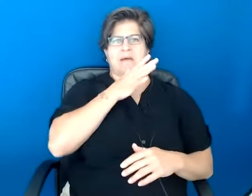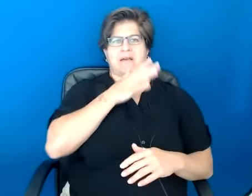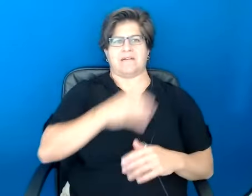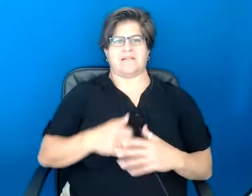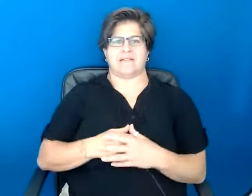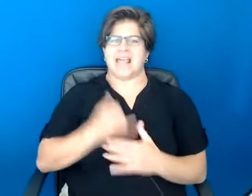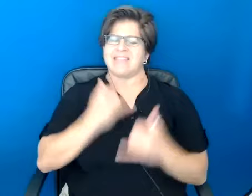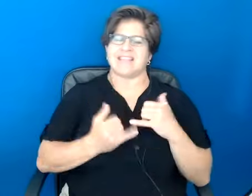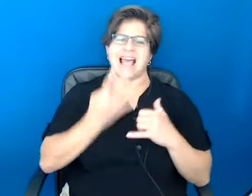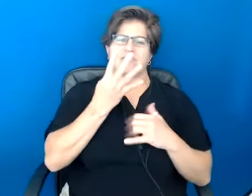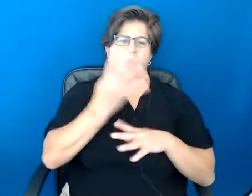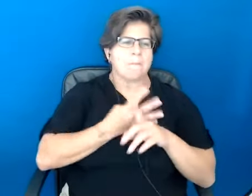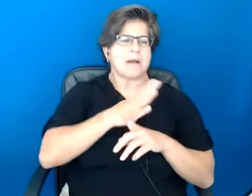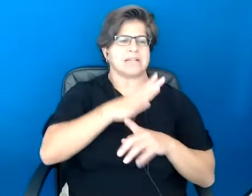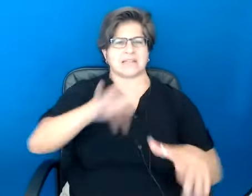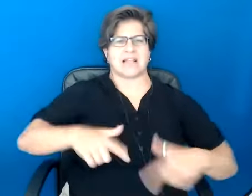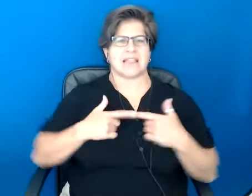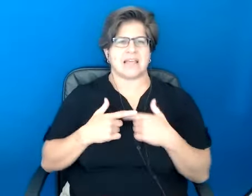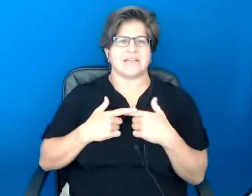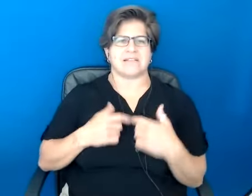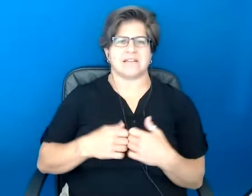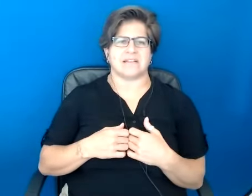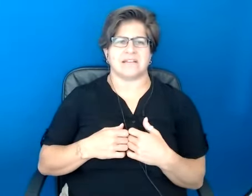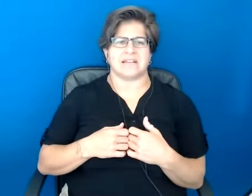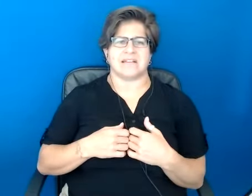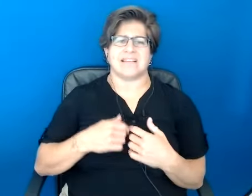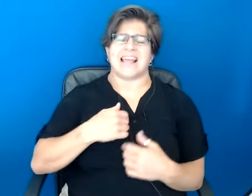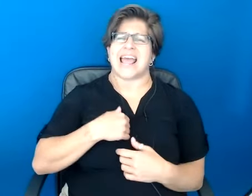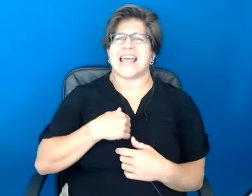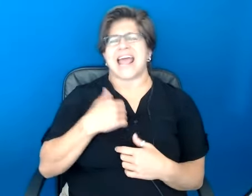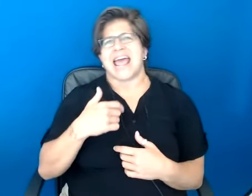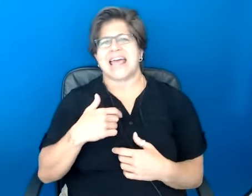They both came down. They have both made their amends to their dad.